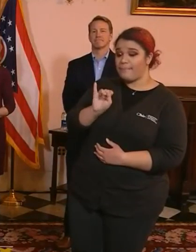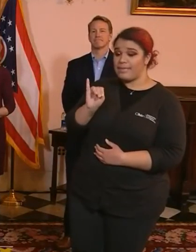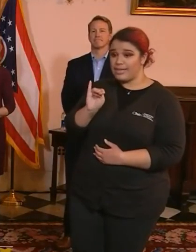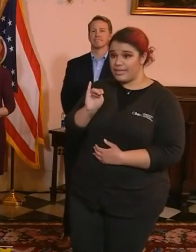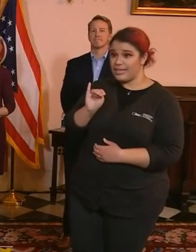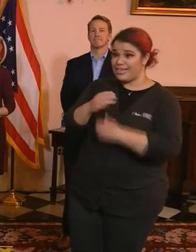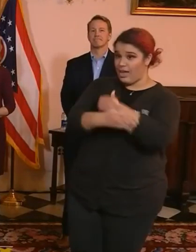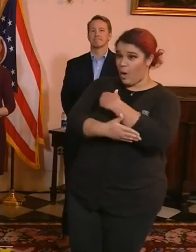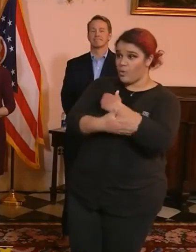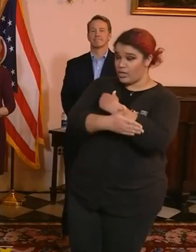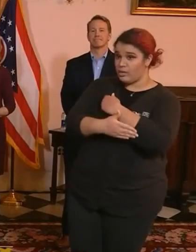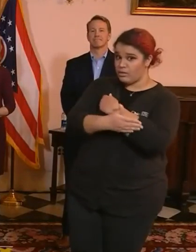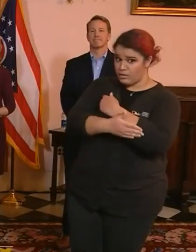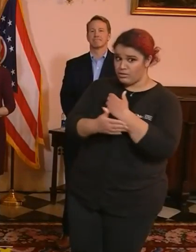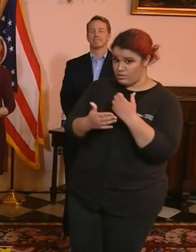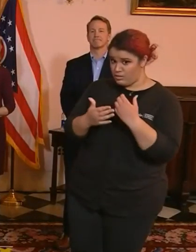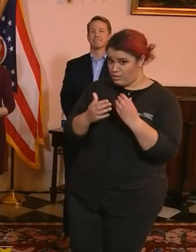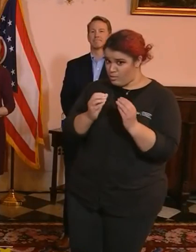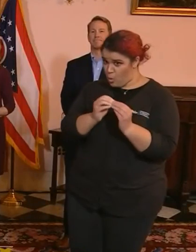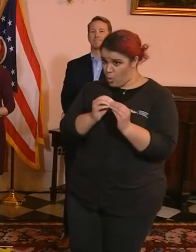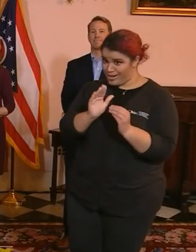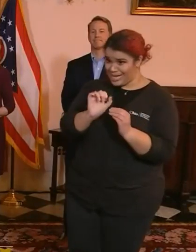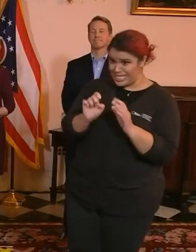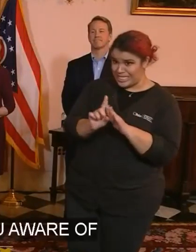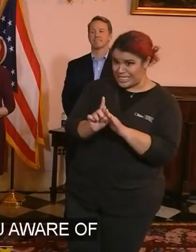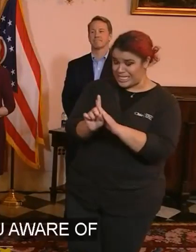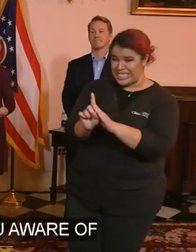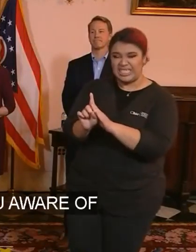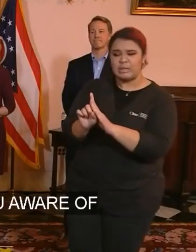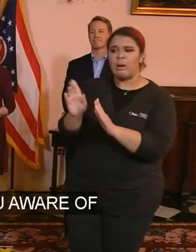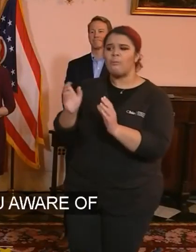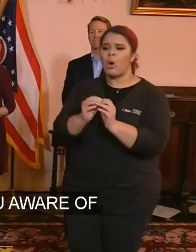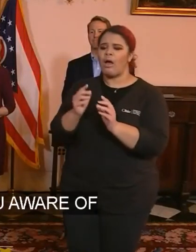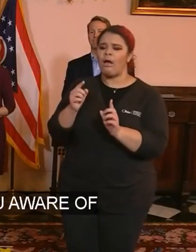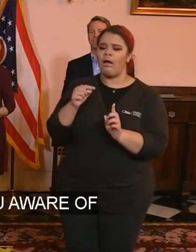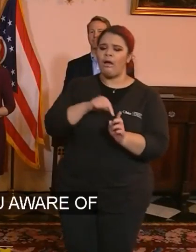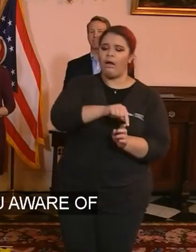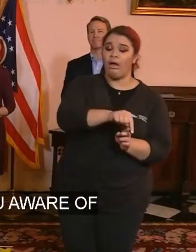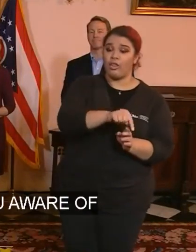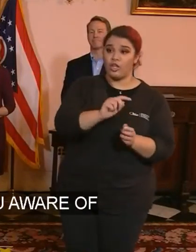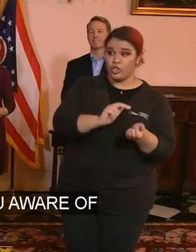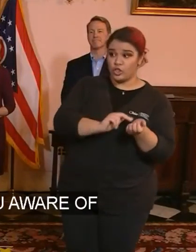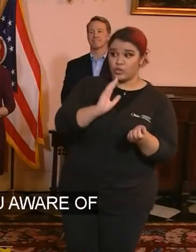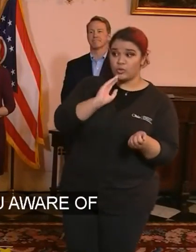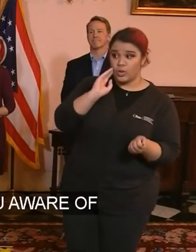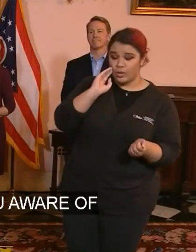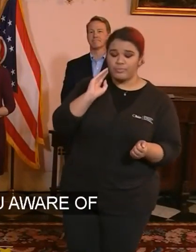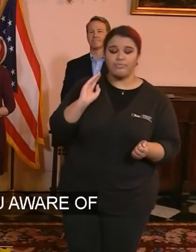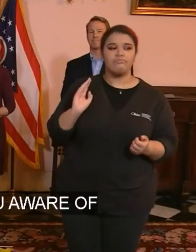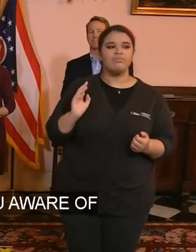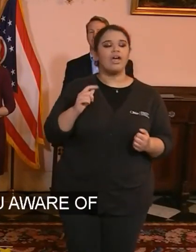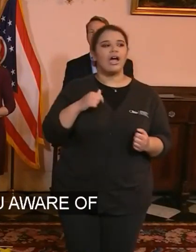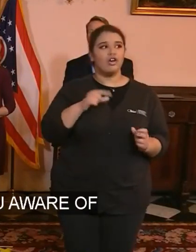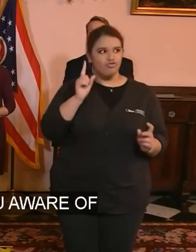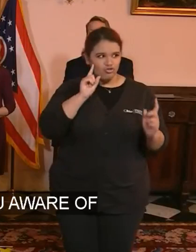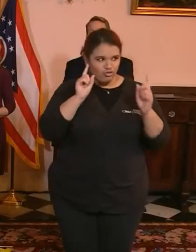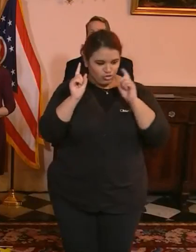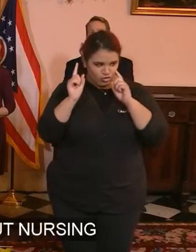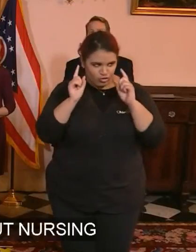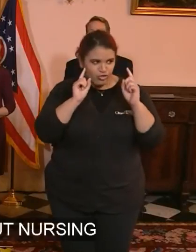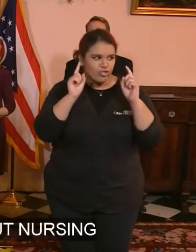originated, specifically to nursing homes is what we're hearing? I'm hearing that as well. So I do